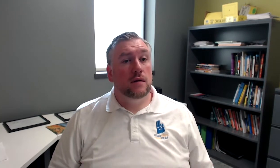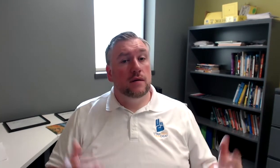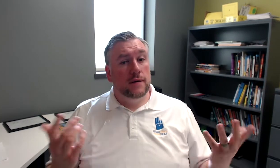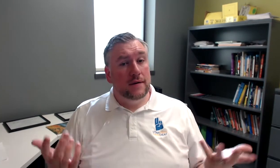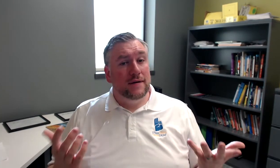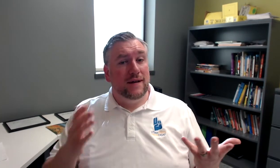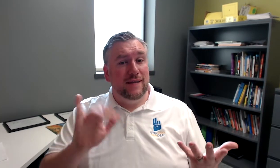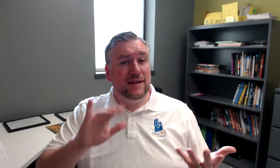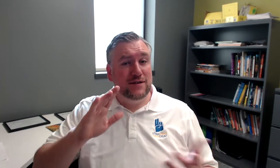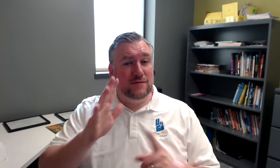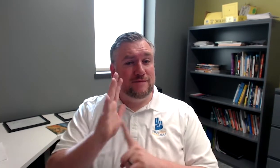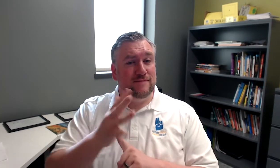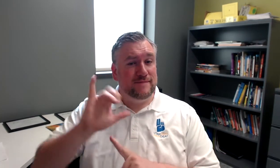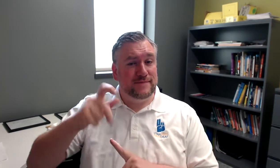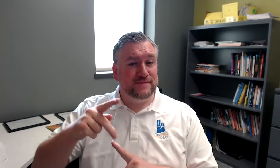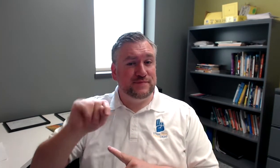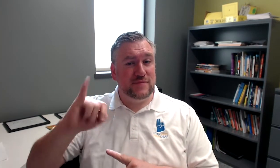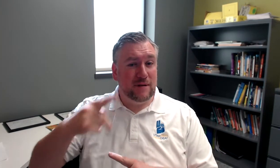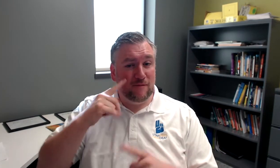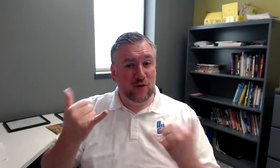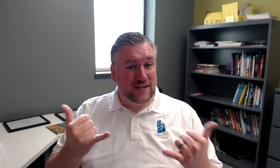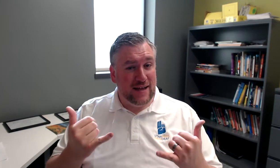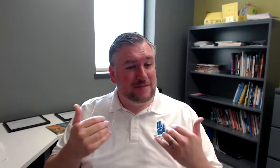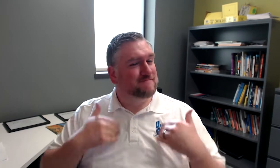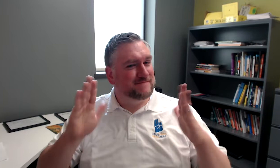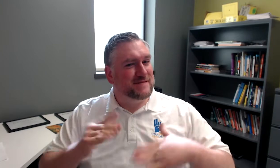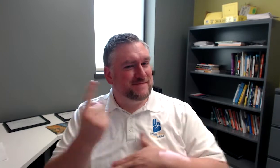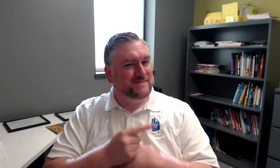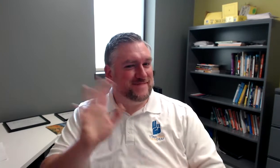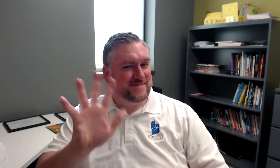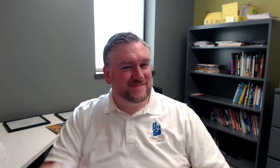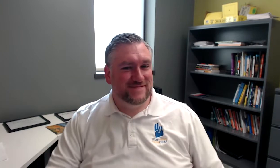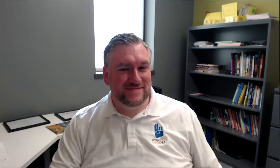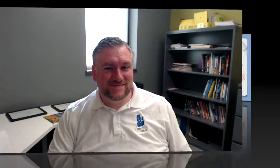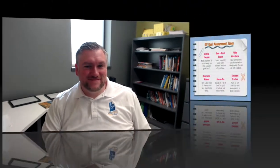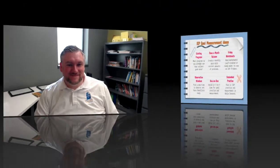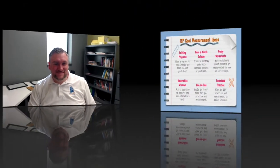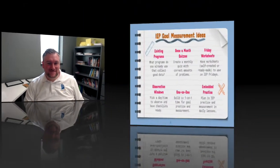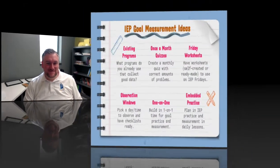students are successful or not. So that's your 5-minute IEP tip for today. Have a great day.